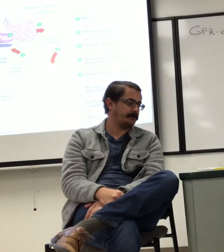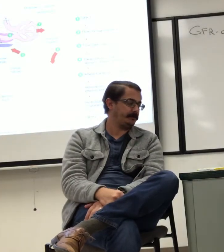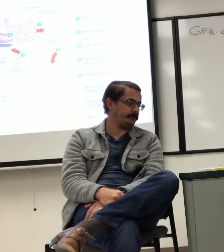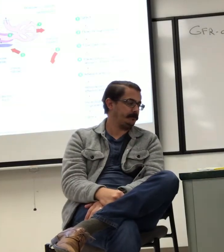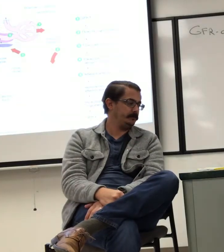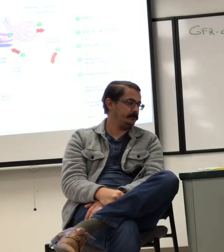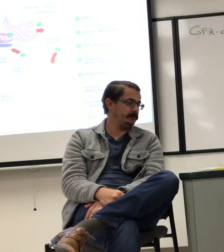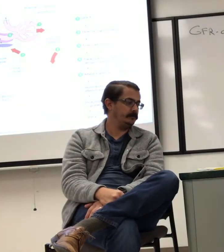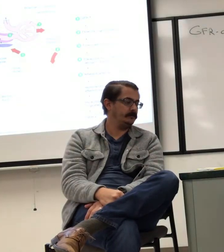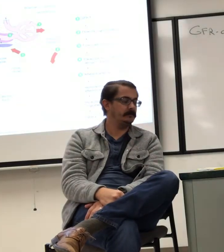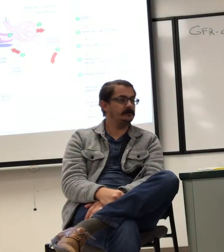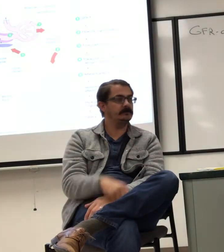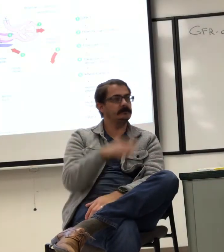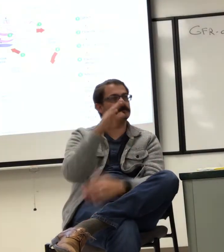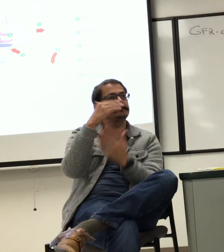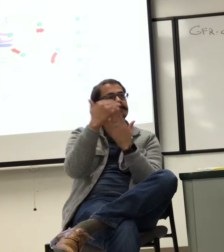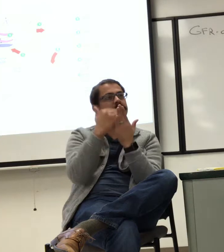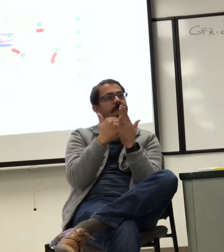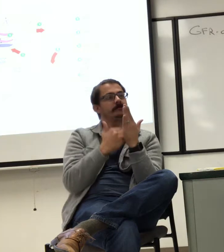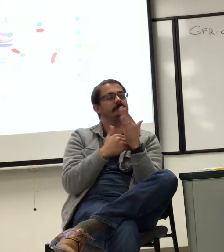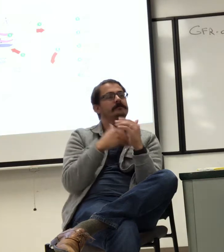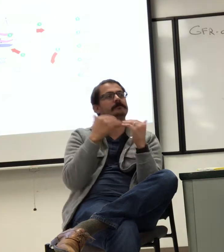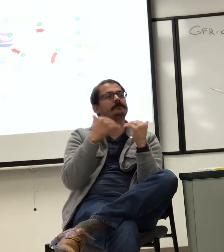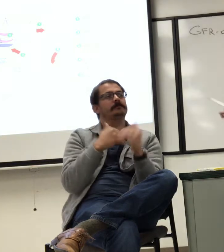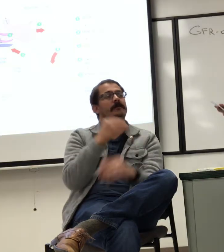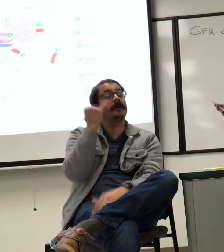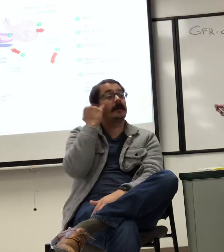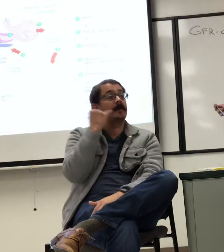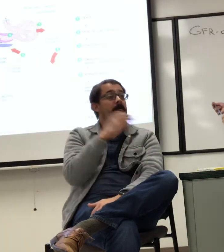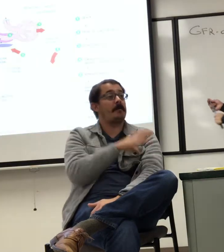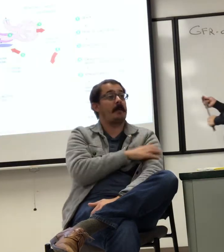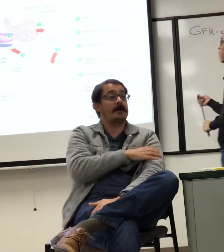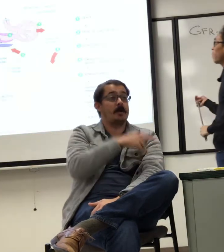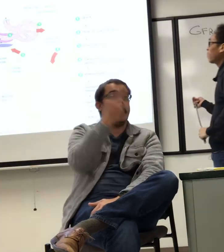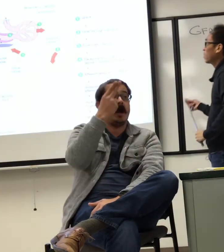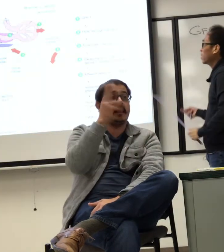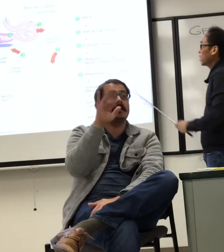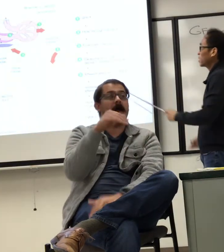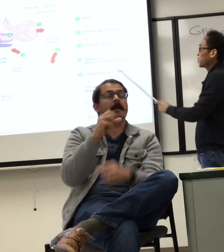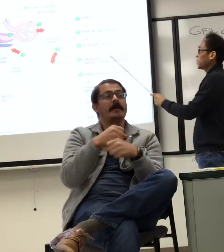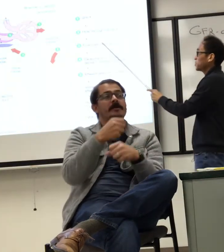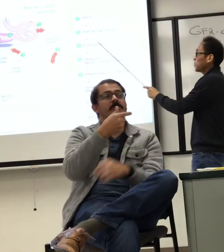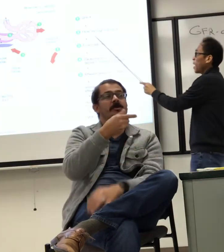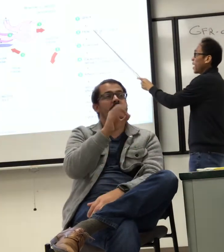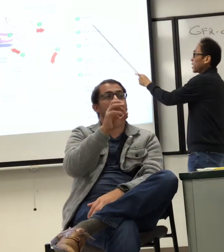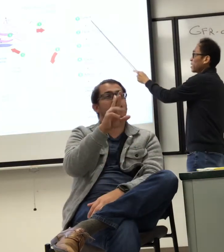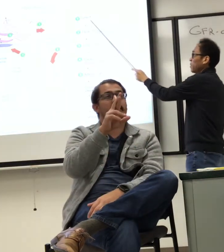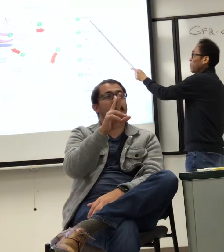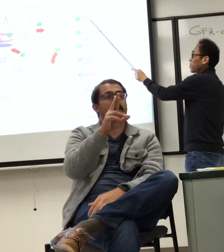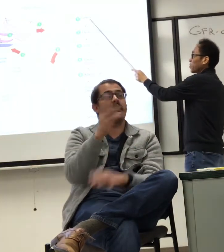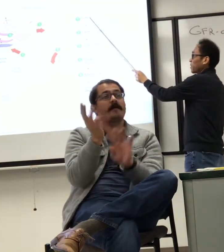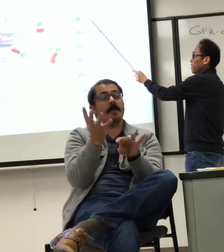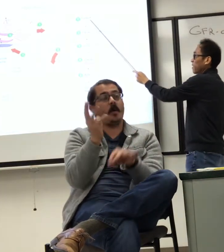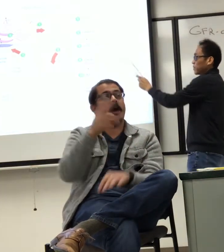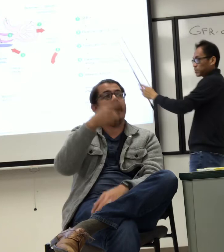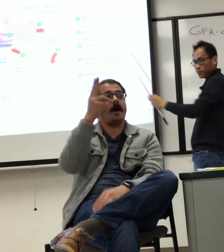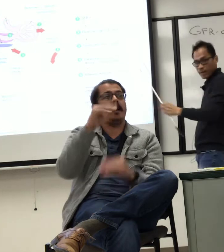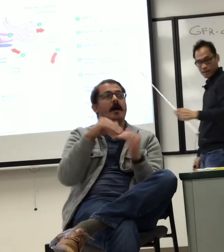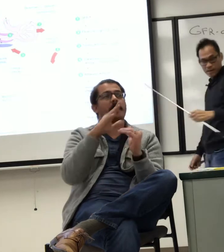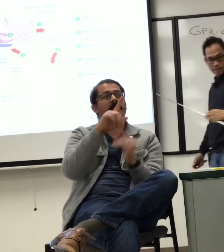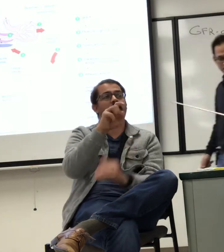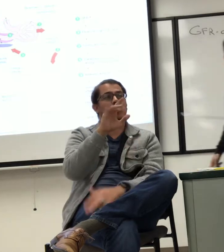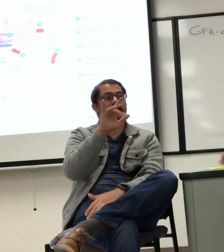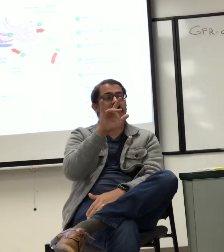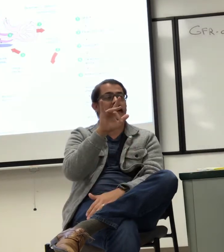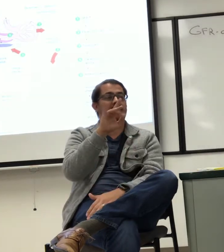I'll just go through the steps. Let's say blood pressure is high. So that would make the GFR flow a little bit too high, get above 125 mils per